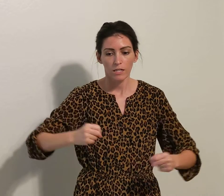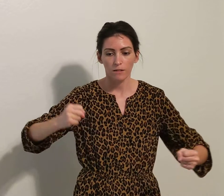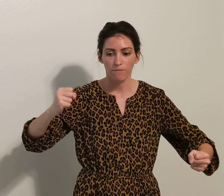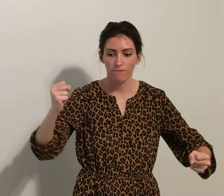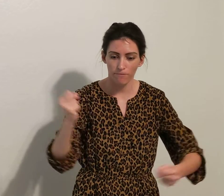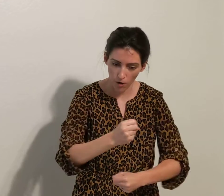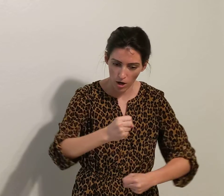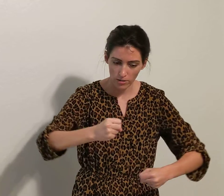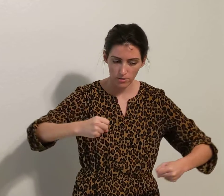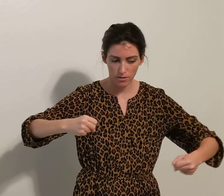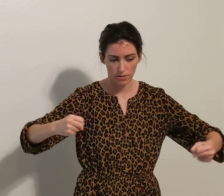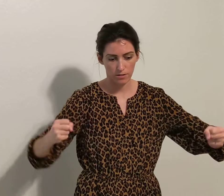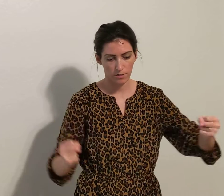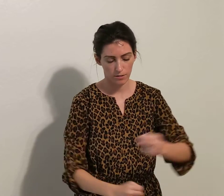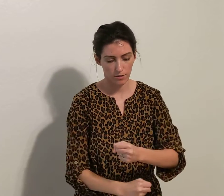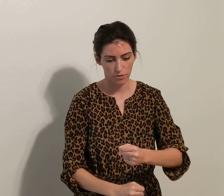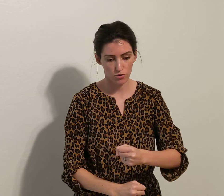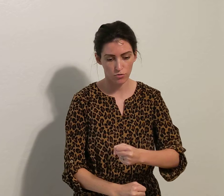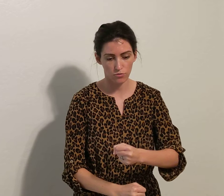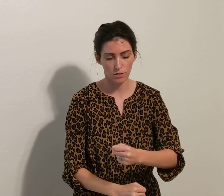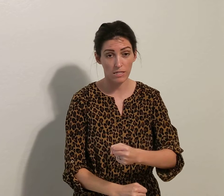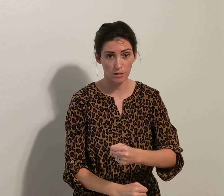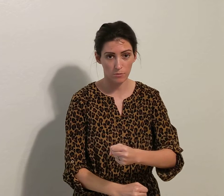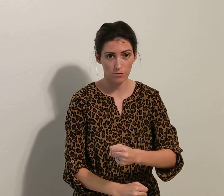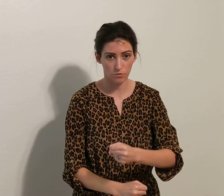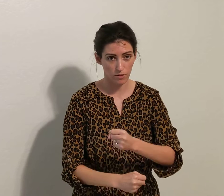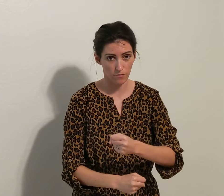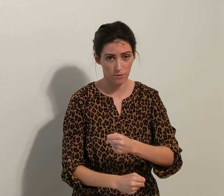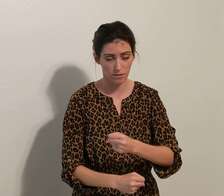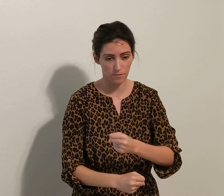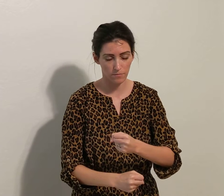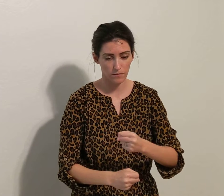He fought to keep. So straight from here,